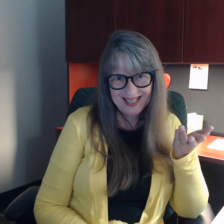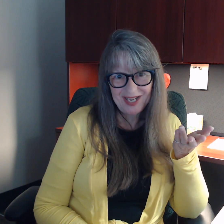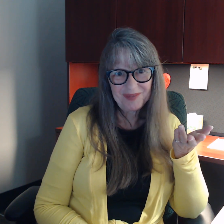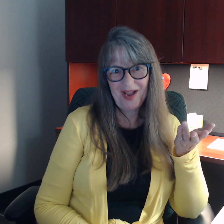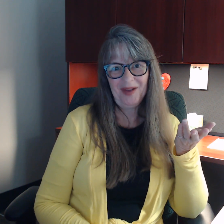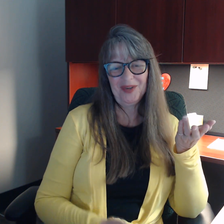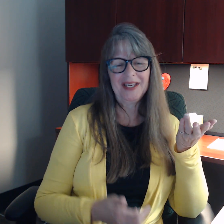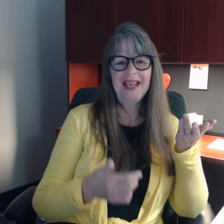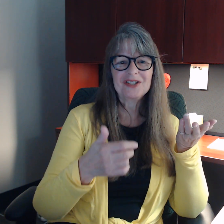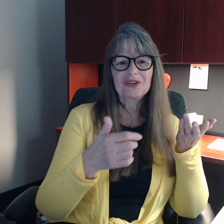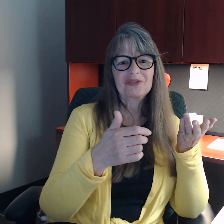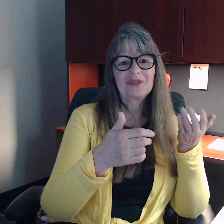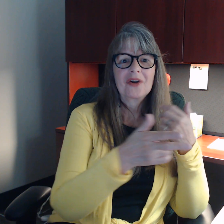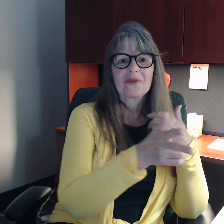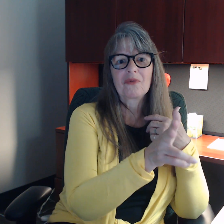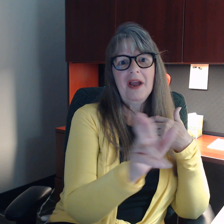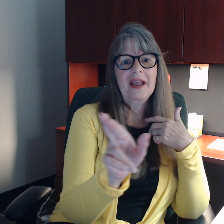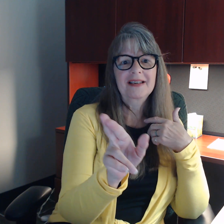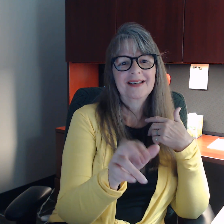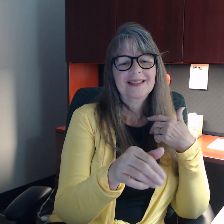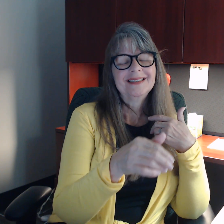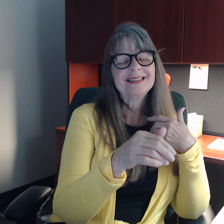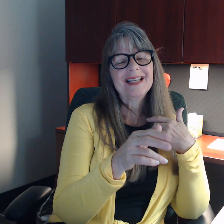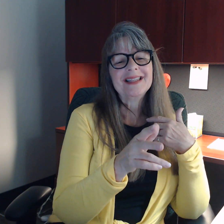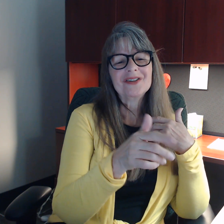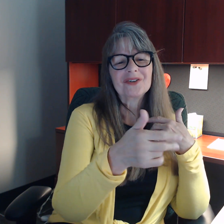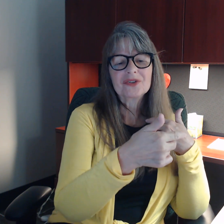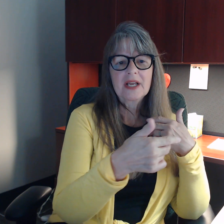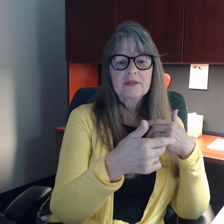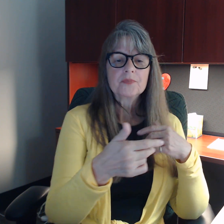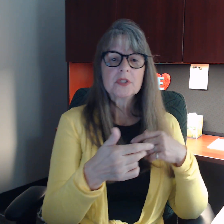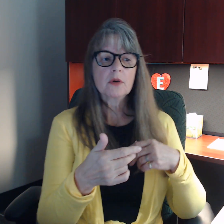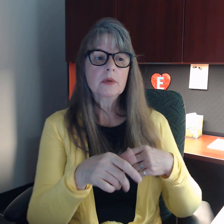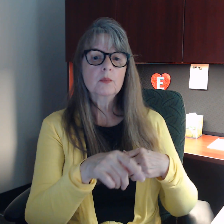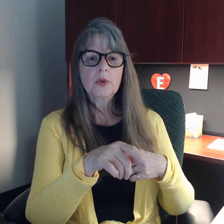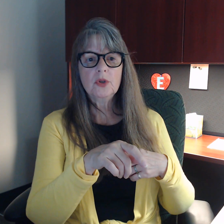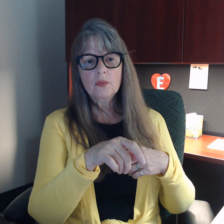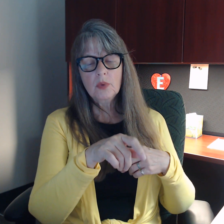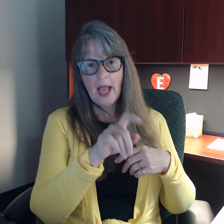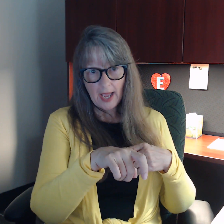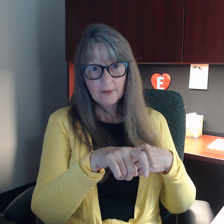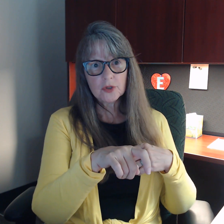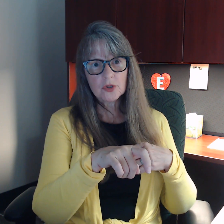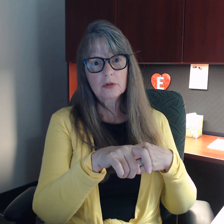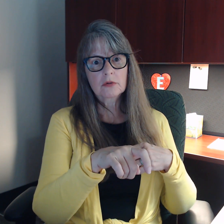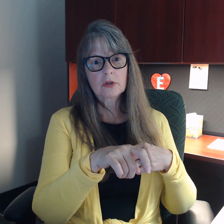same time. So I can't turn right and then or turn left. So when you have to